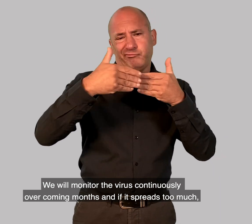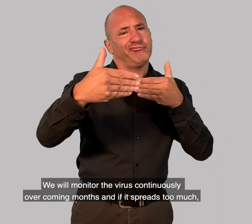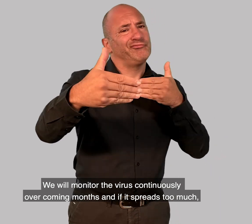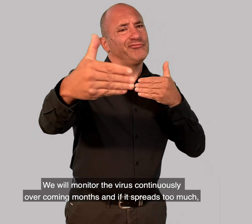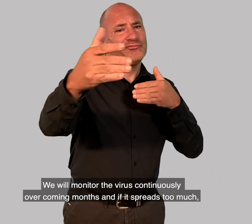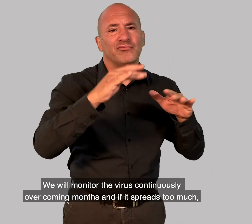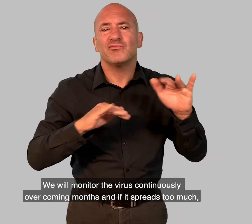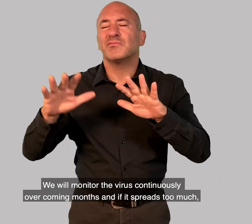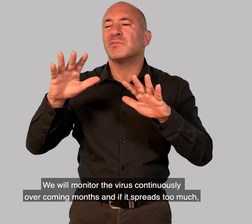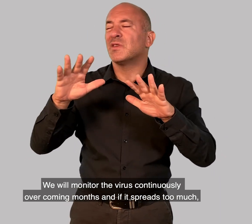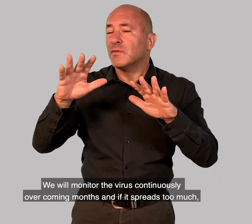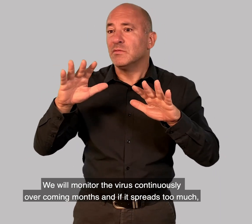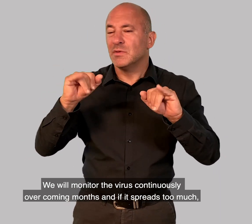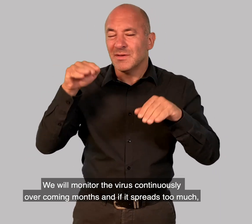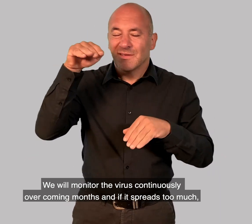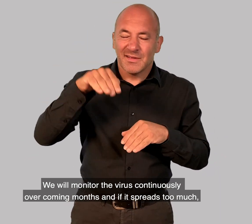to advise you to shield again.